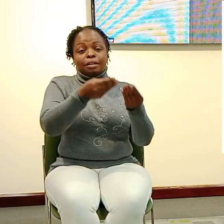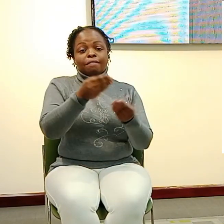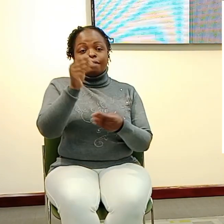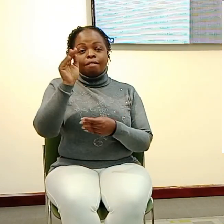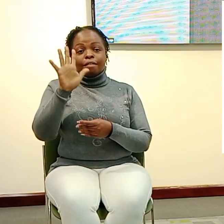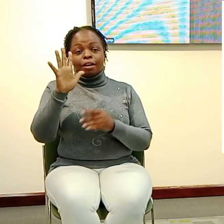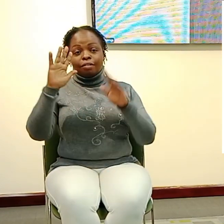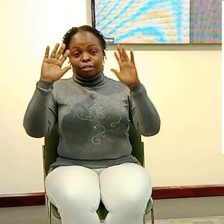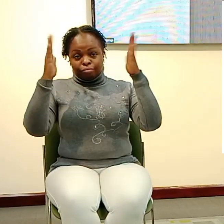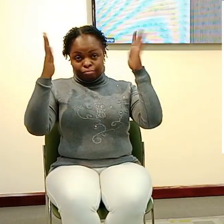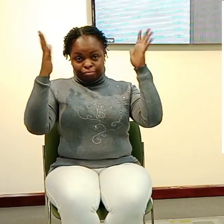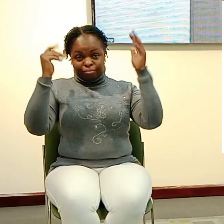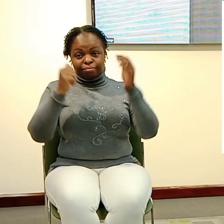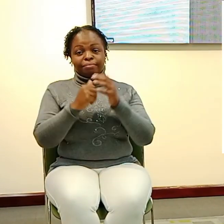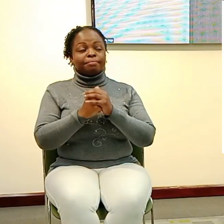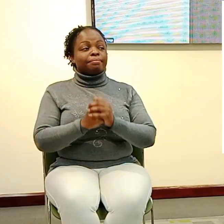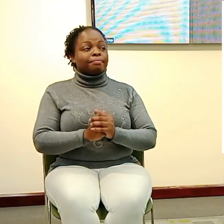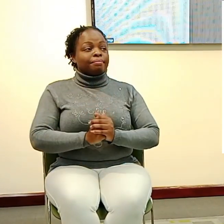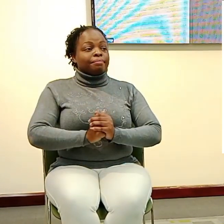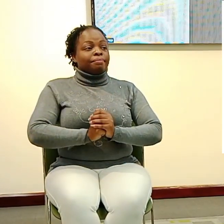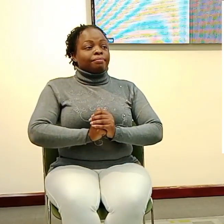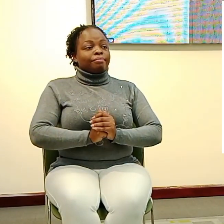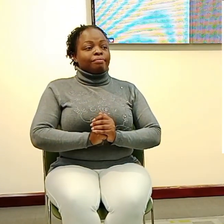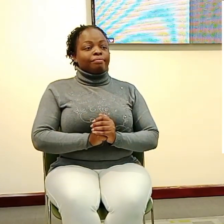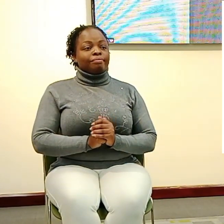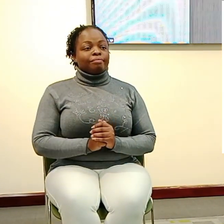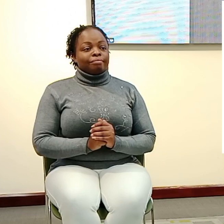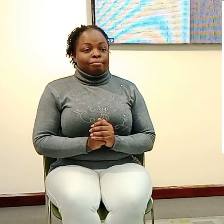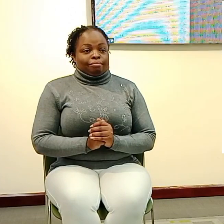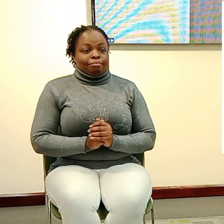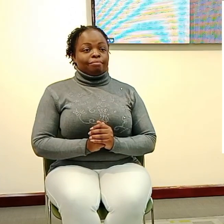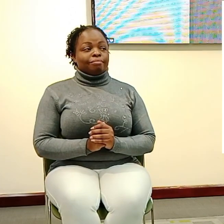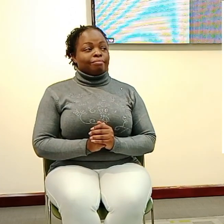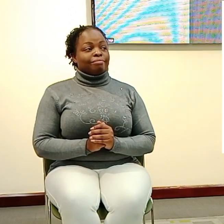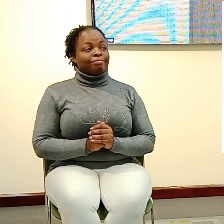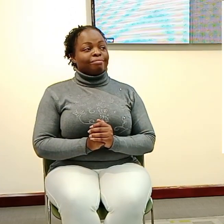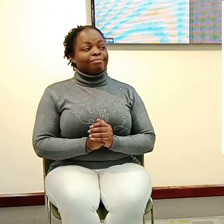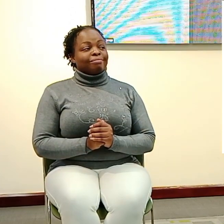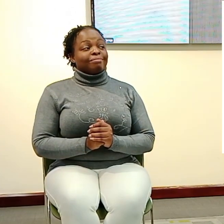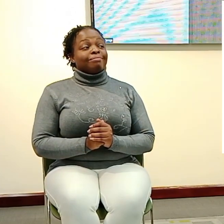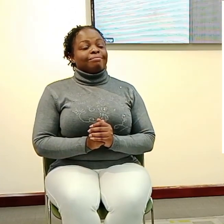clap. Yes. So